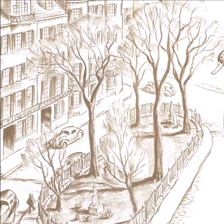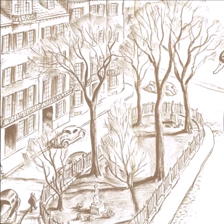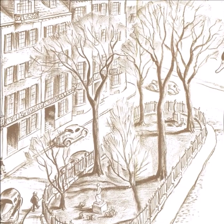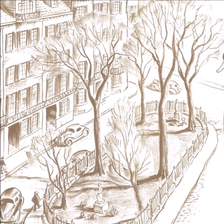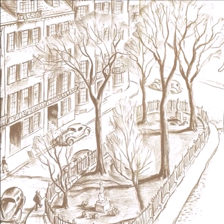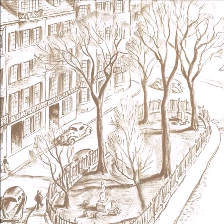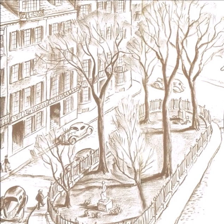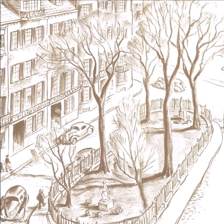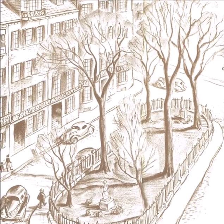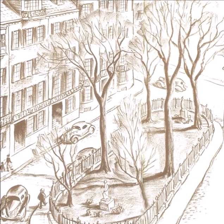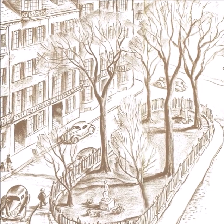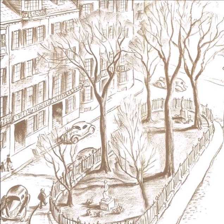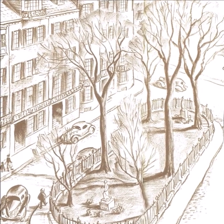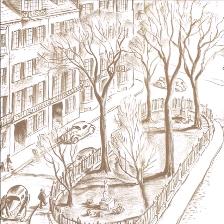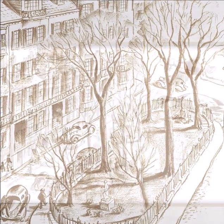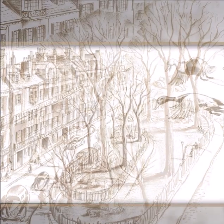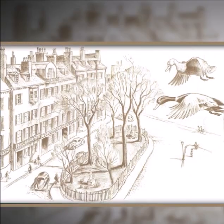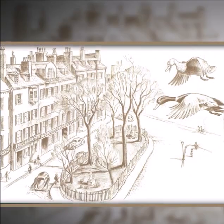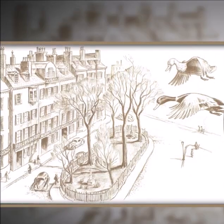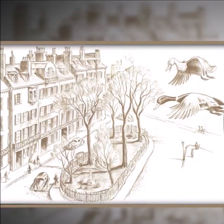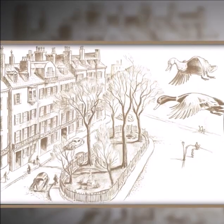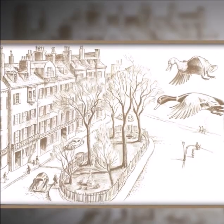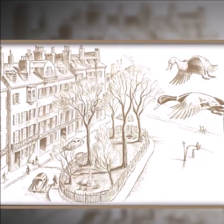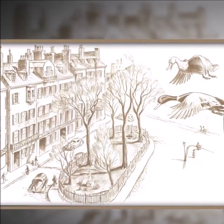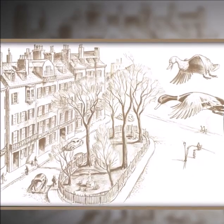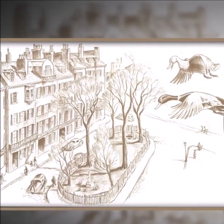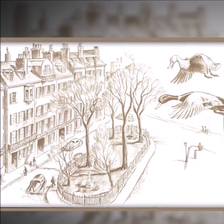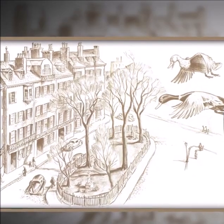but there was no water to swim in.